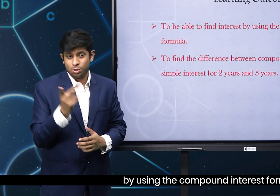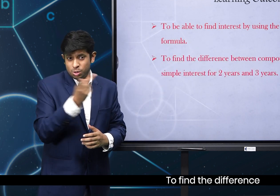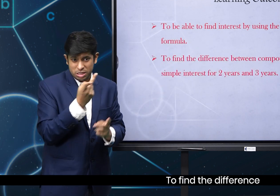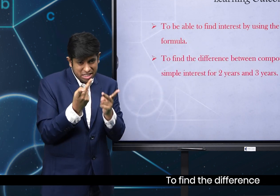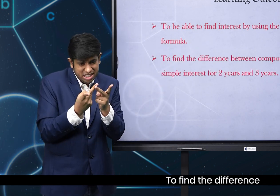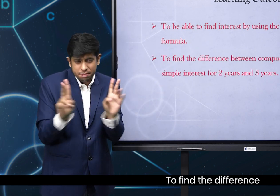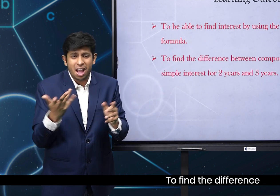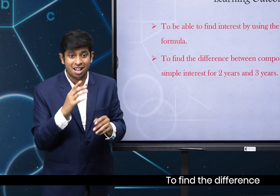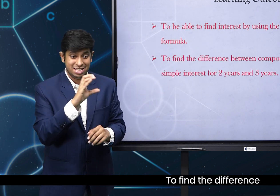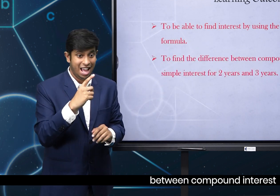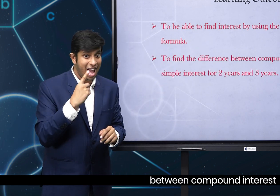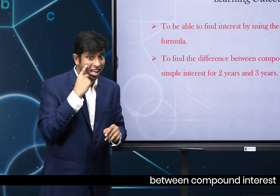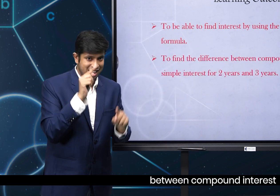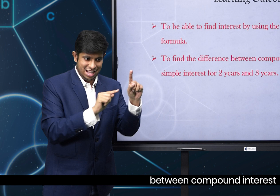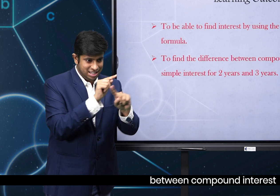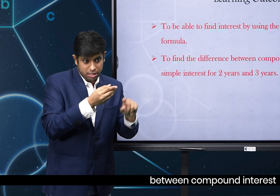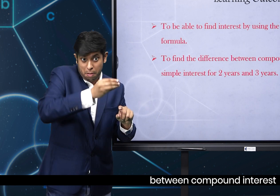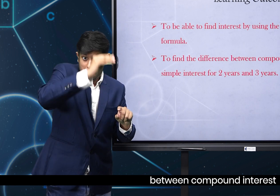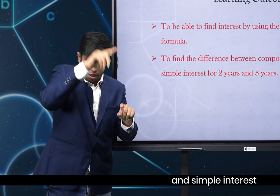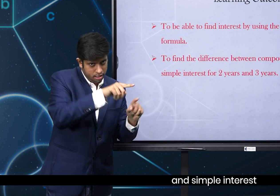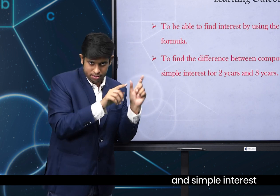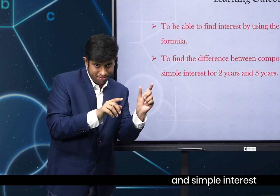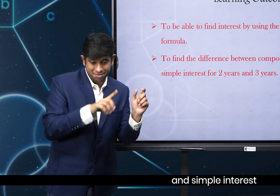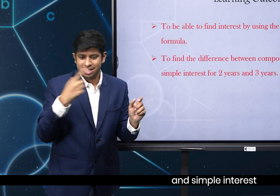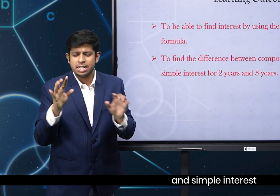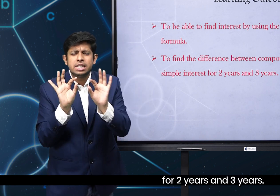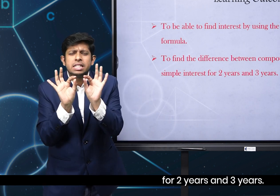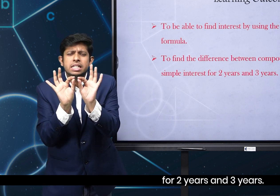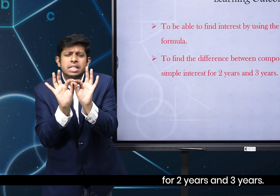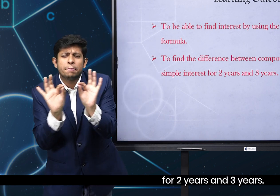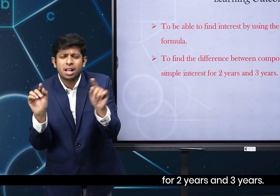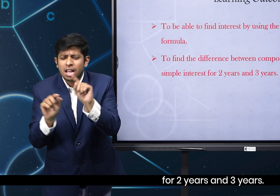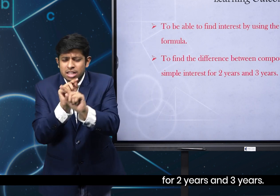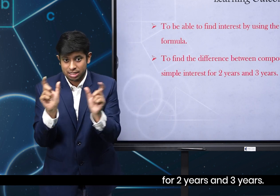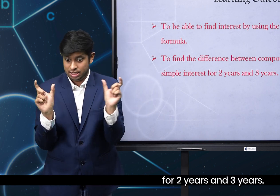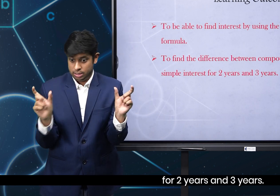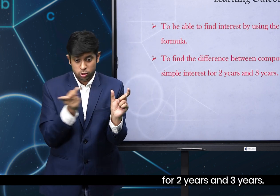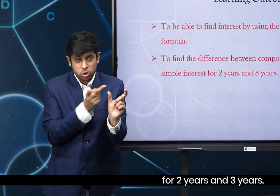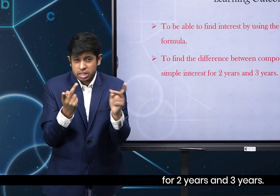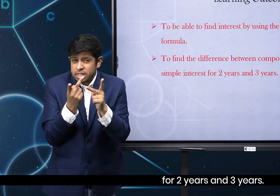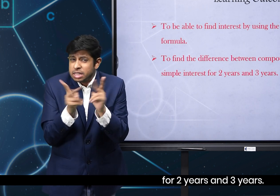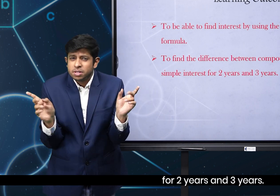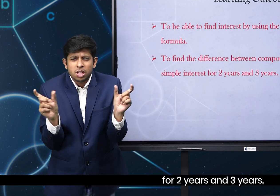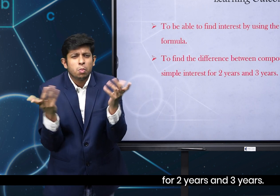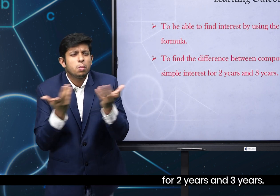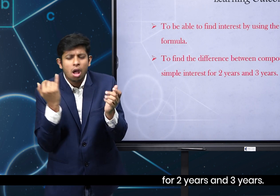To find the difference between compound interest and simple interest for 2 years and 3 years.